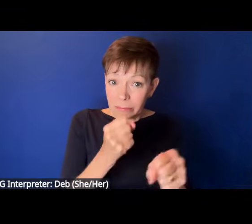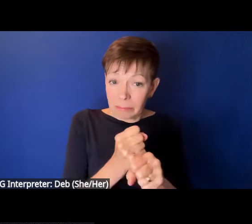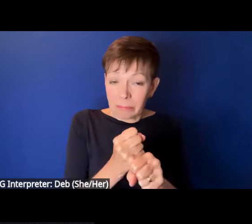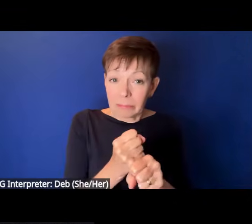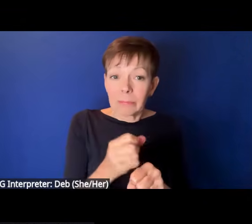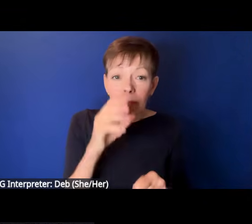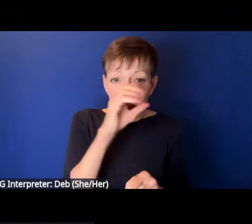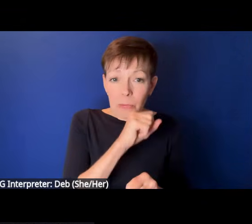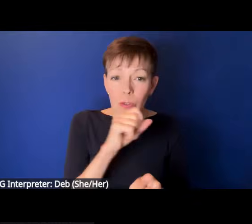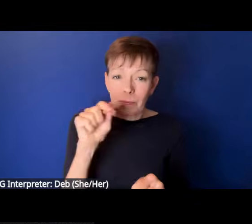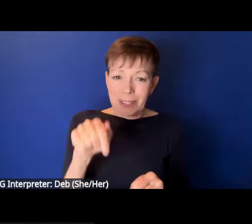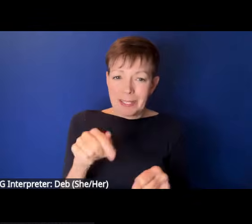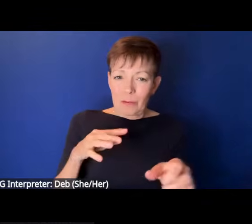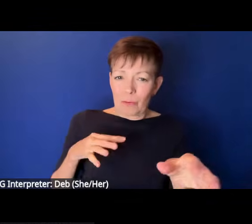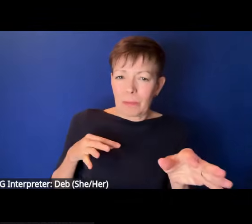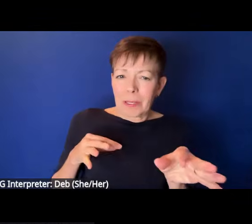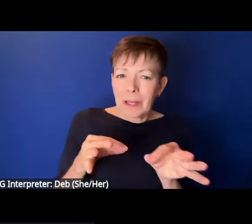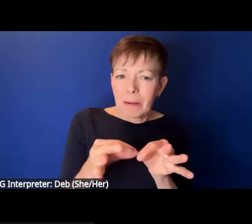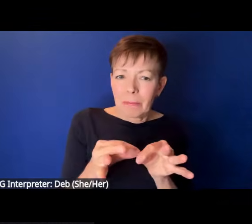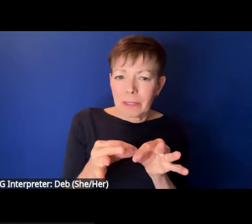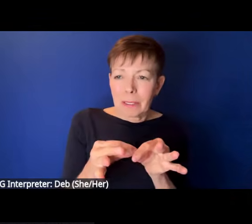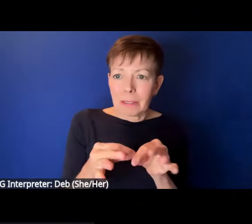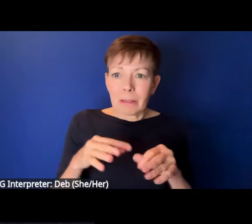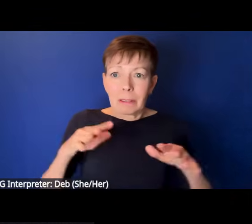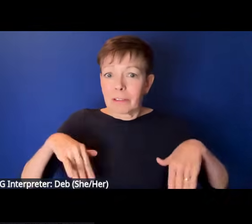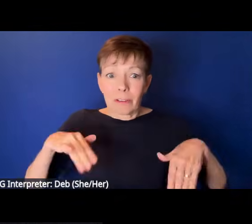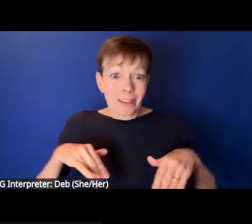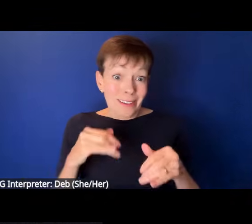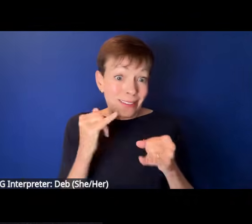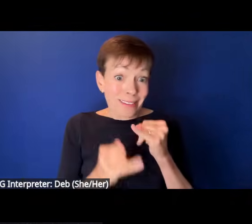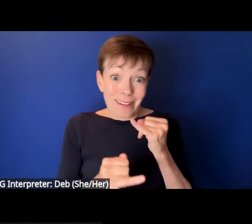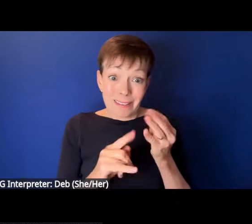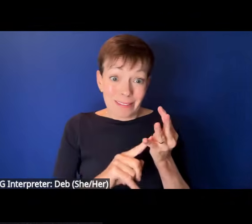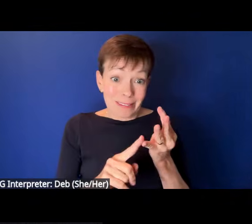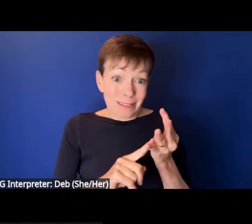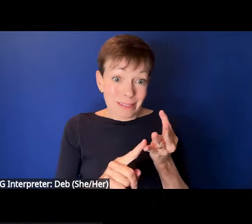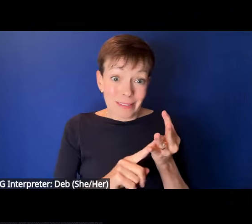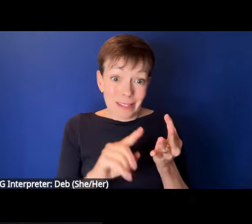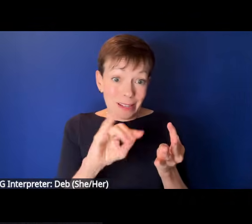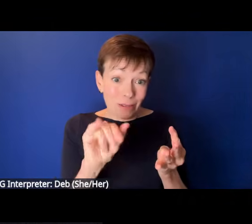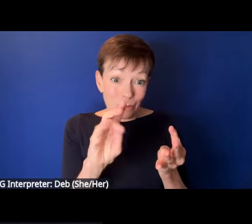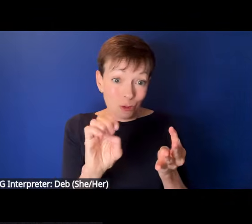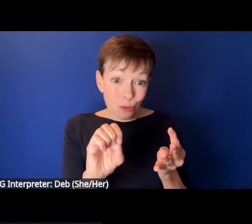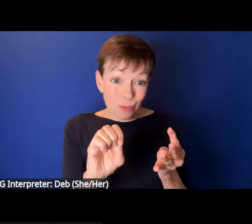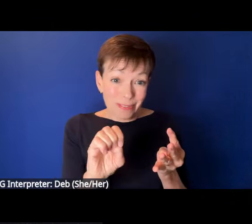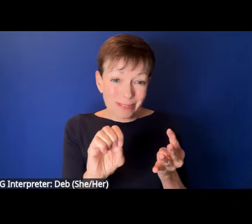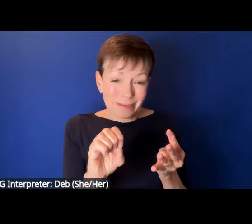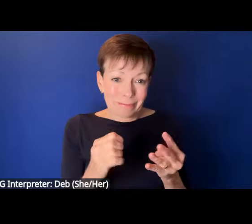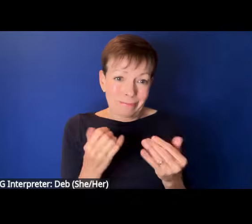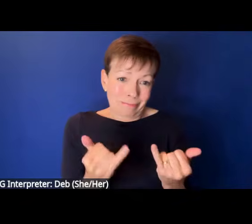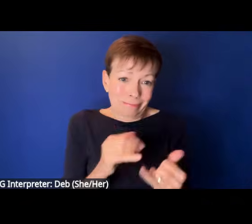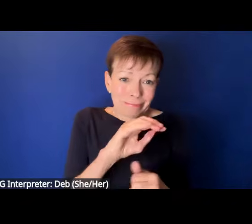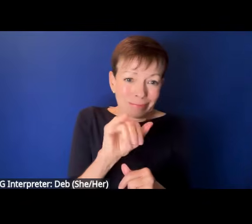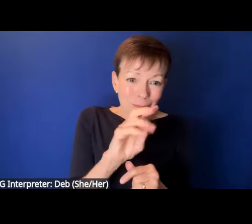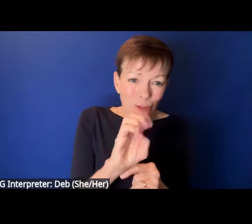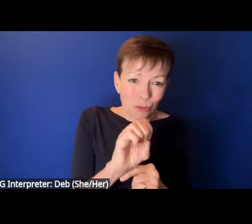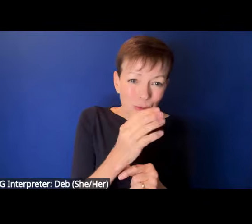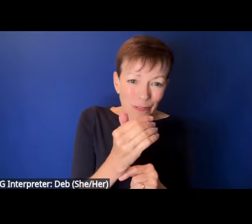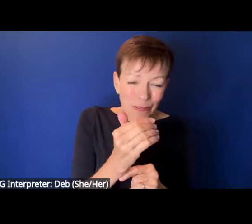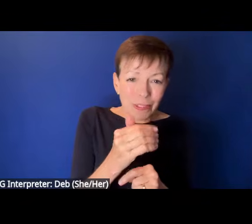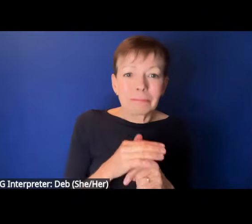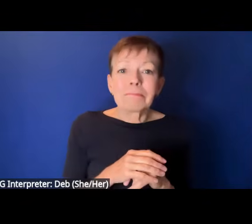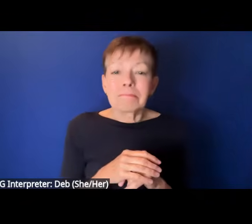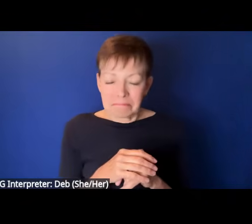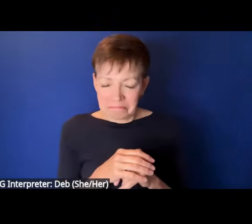be updated for the end of June, since we're not quite there yet. And I mean, you can clarify when you get. And the